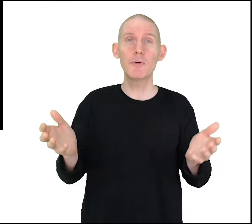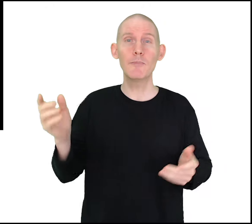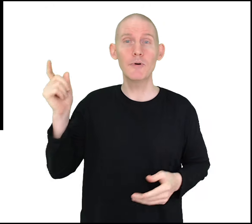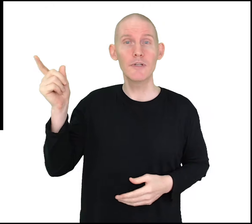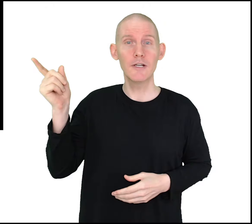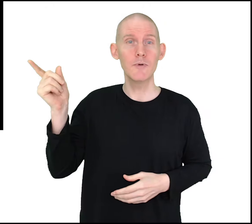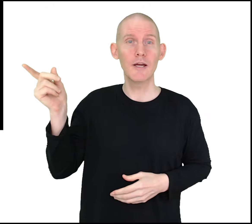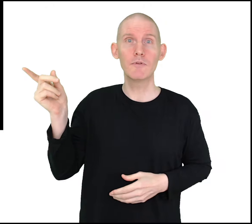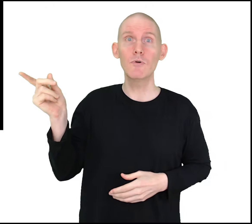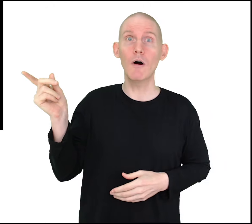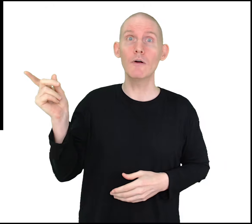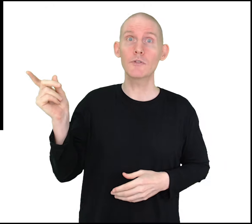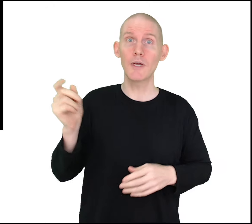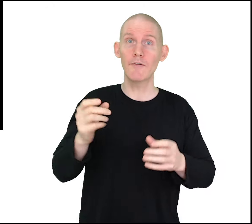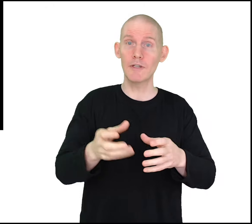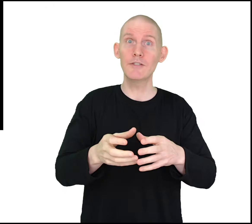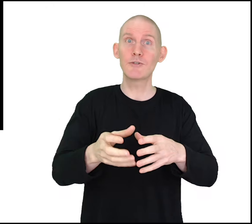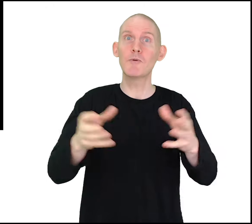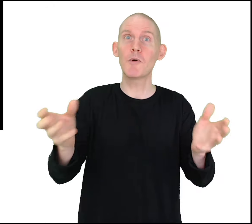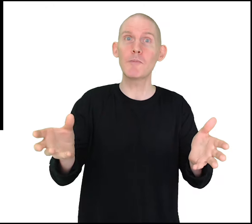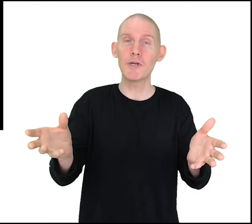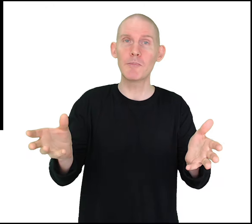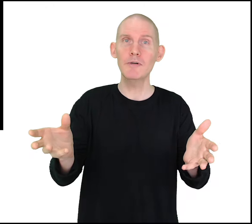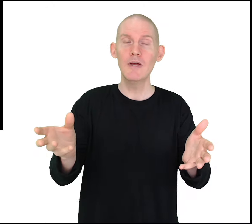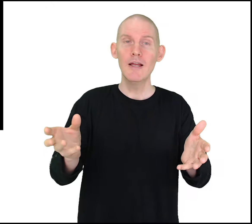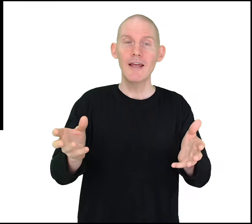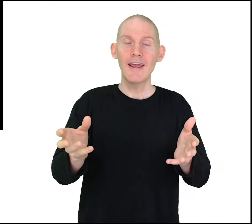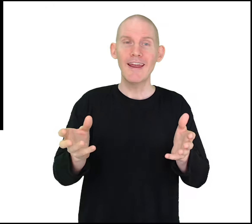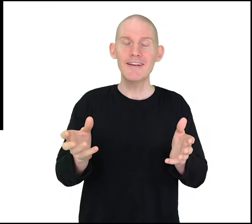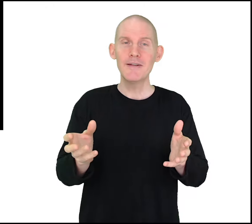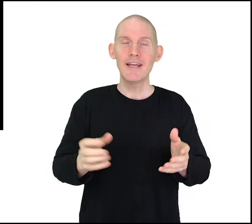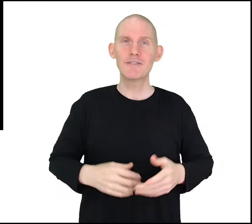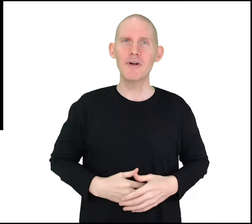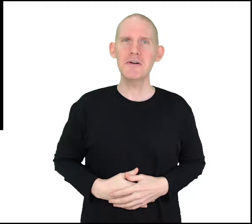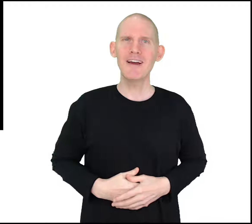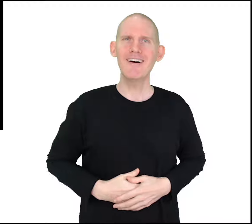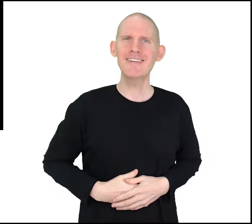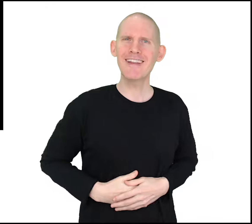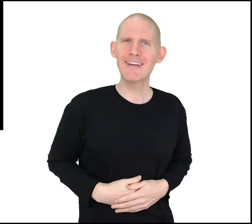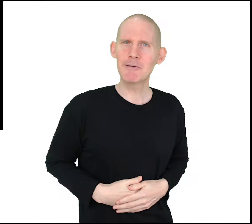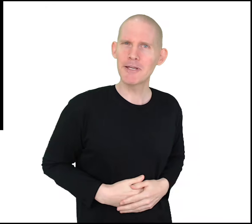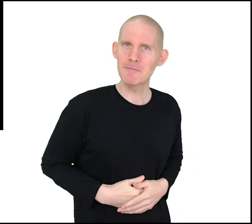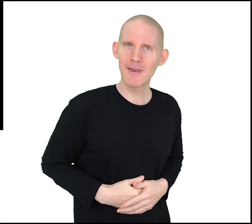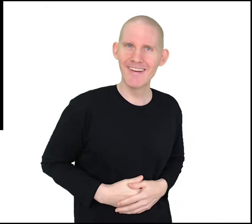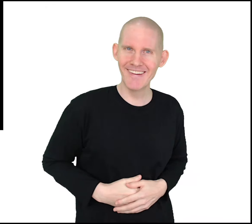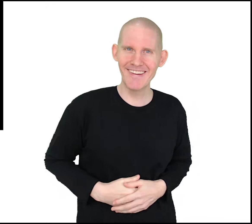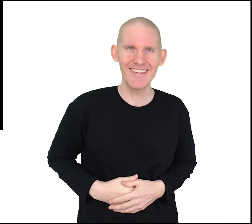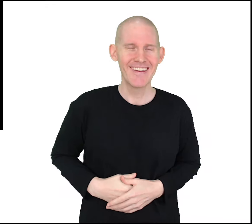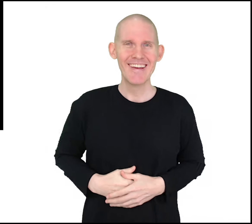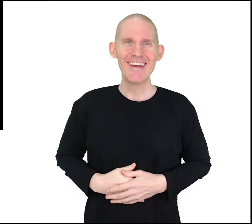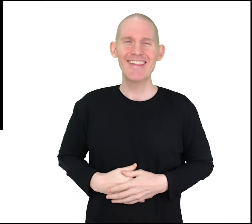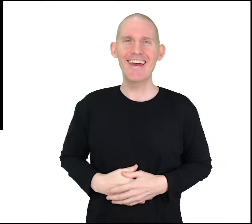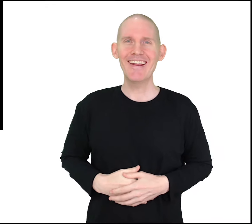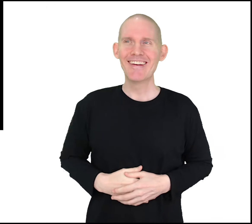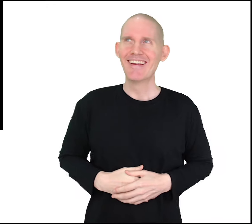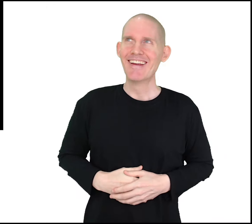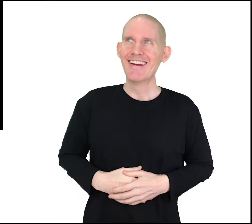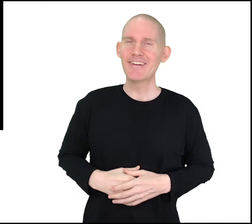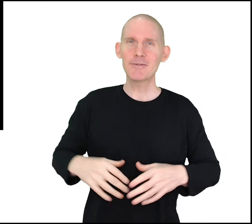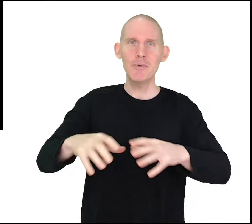people. Here we have you all, so we have at least 2 or more people. And it's very unlikely that there's a big,